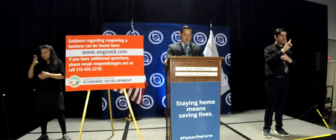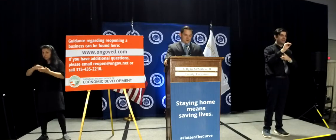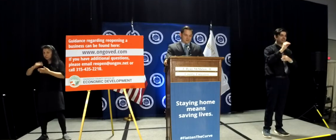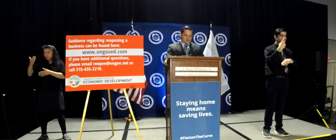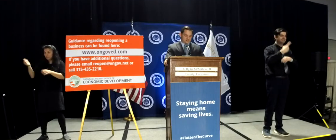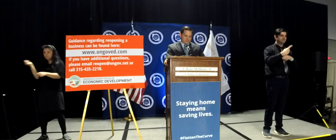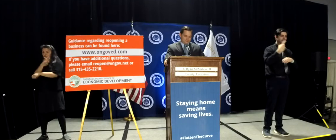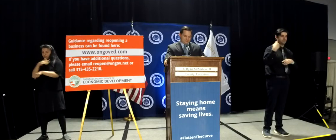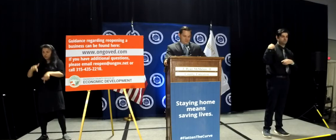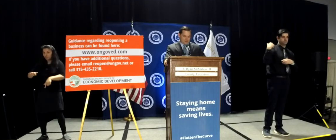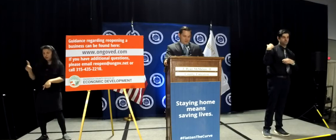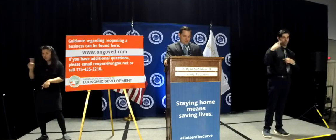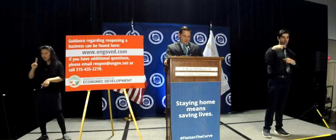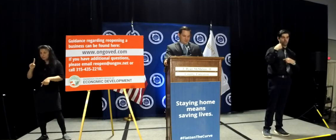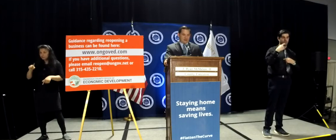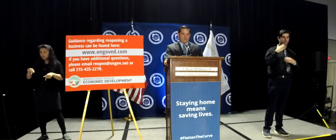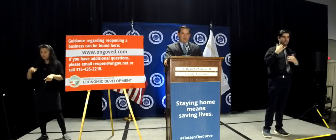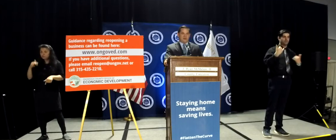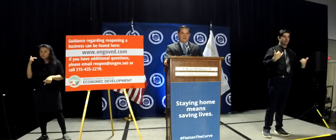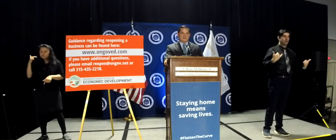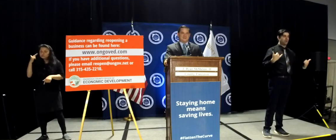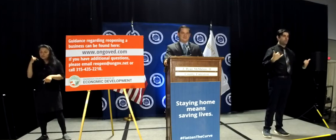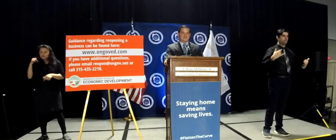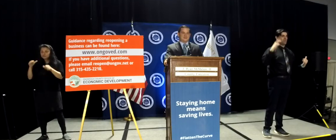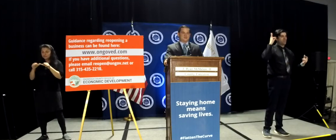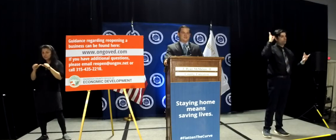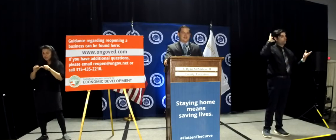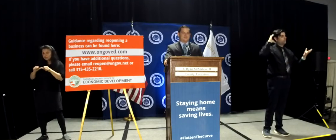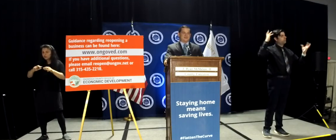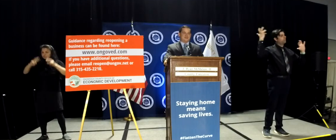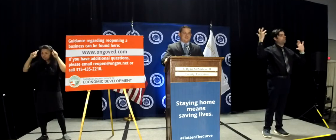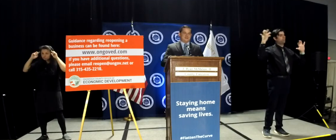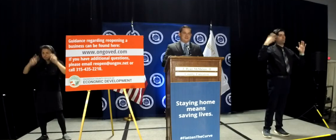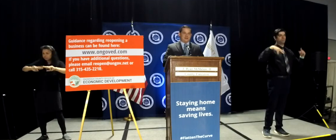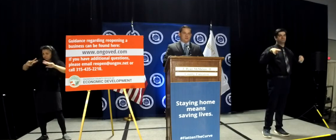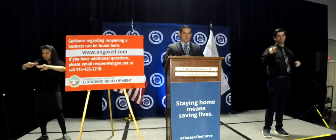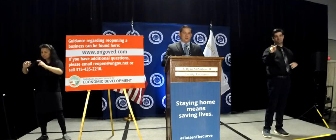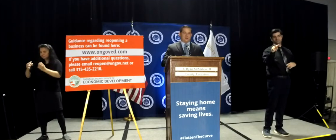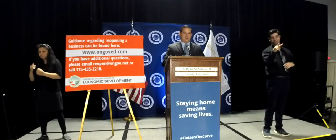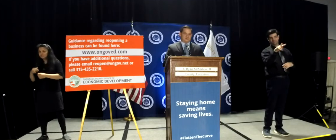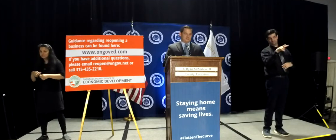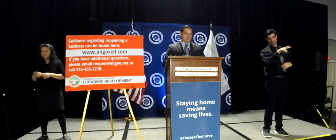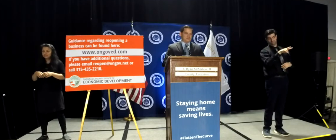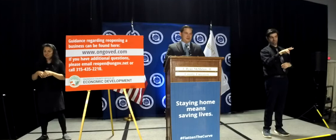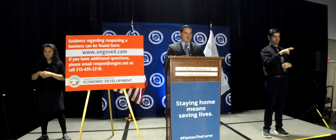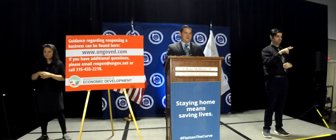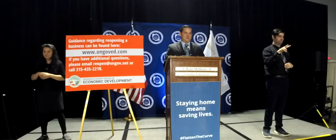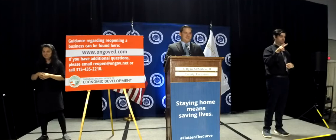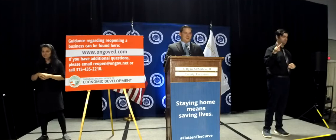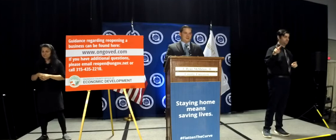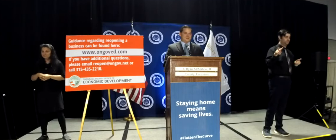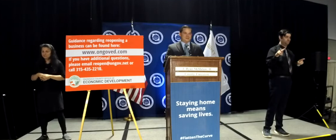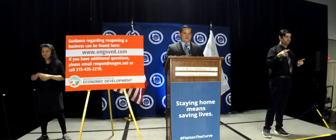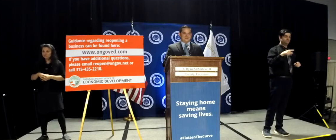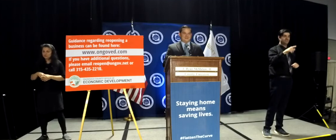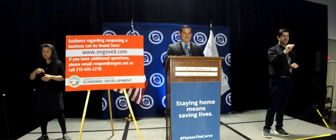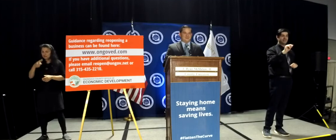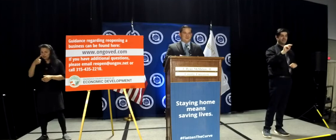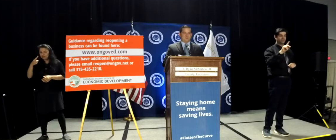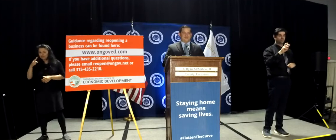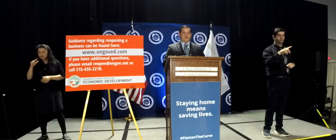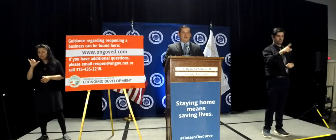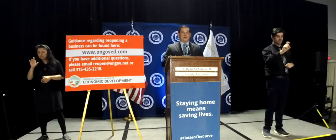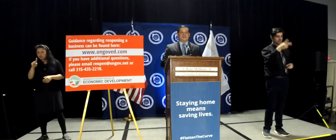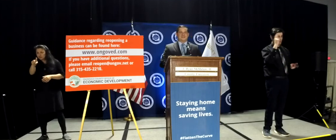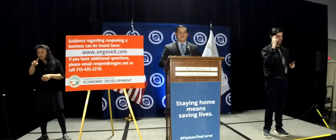to get haircuts on Monday. That's your assignment. Andrew, haircut, okay? I couldn't Chris, get in until June 6th.